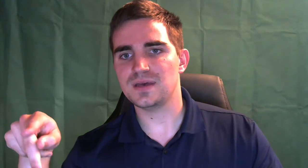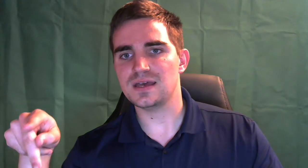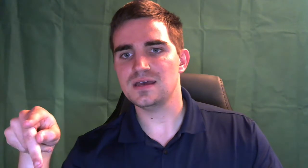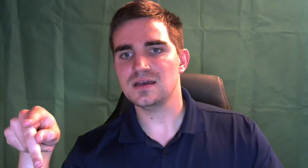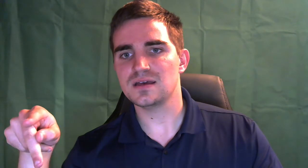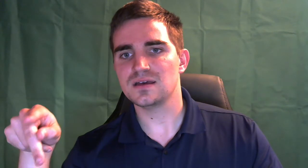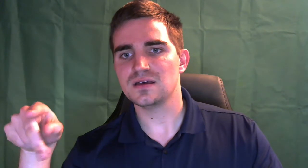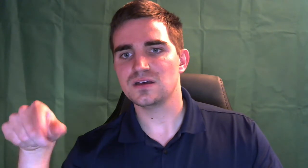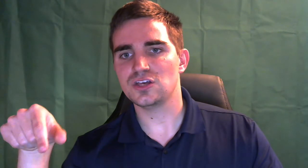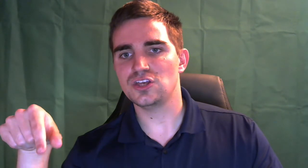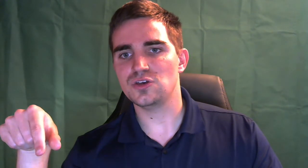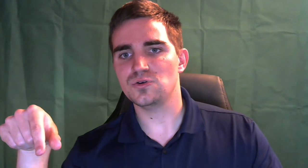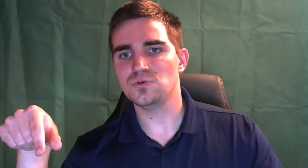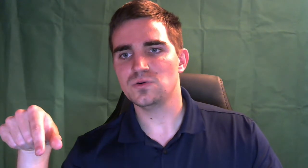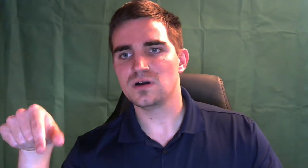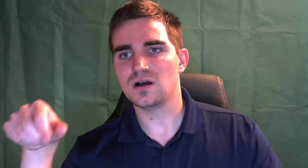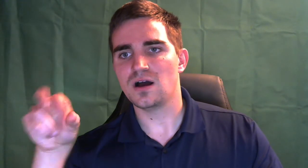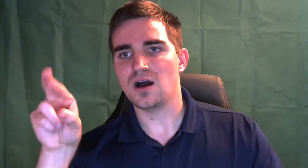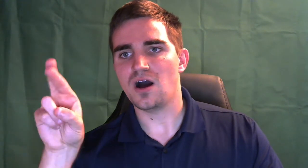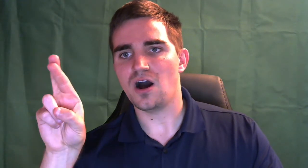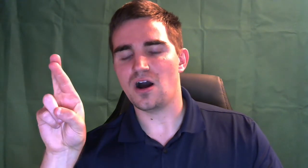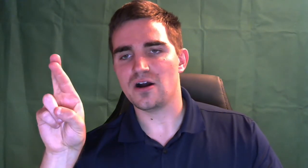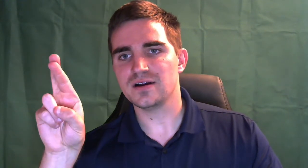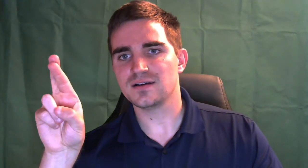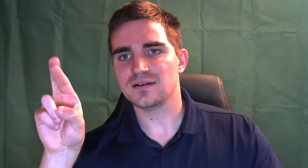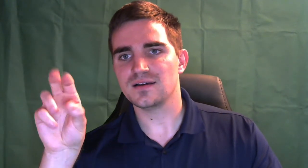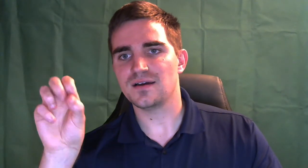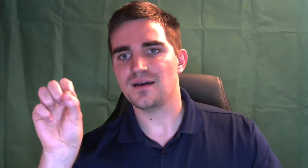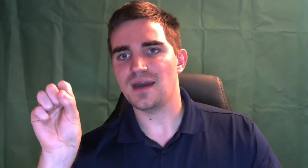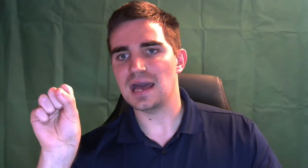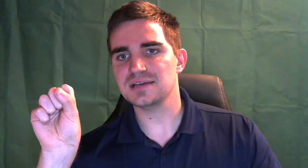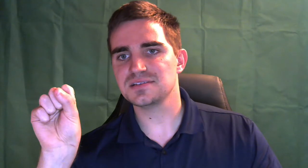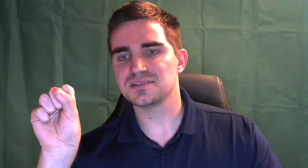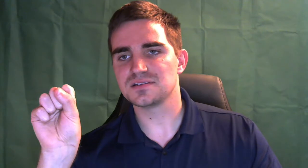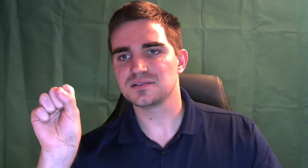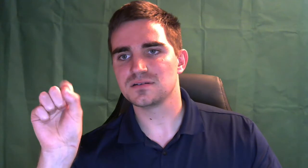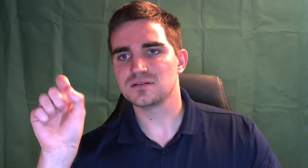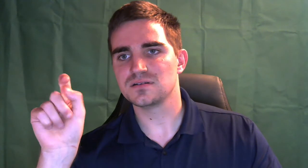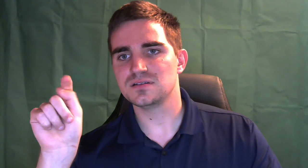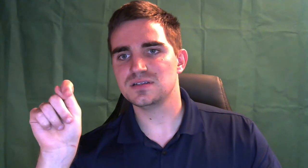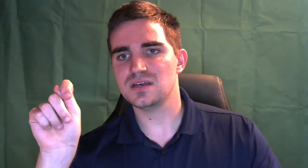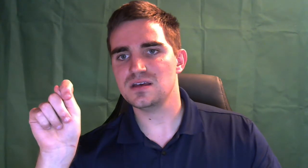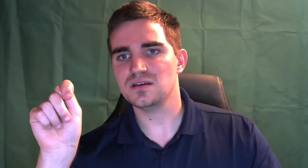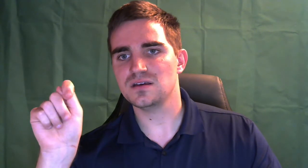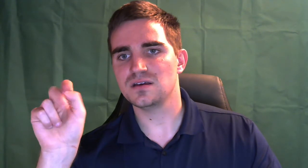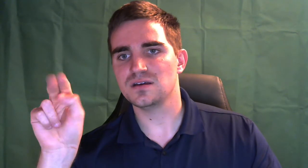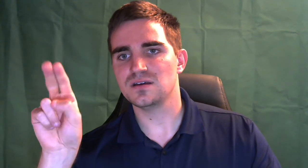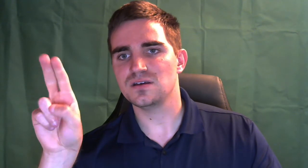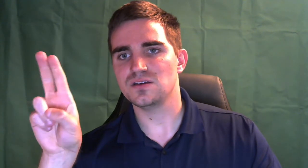P, Q, R, S, T,